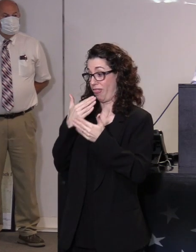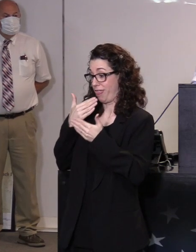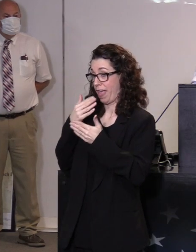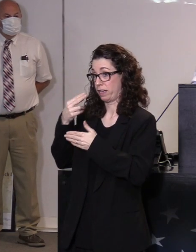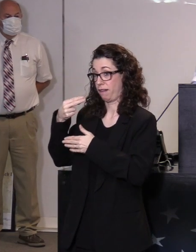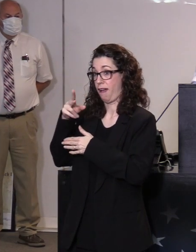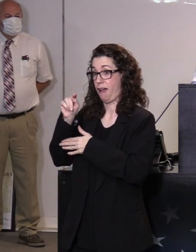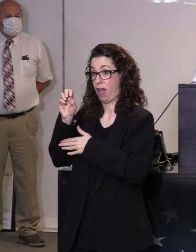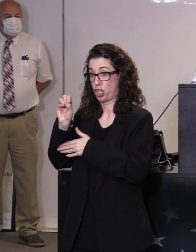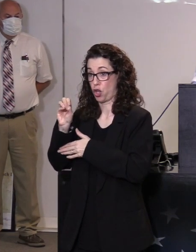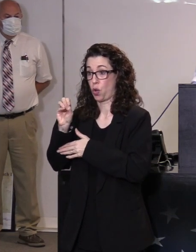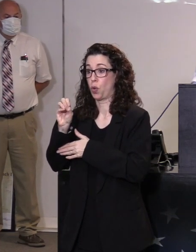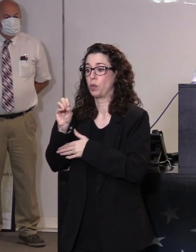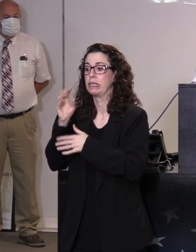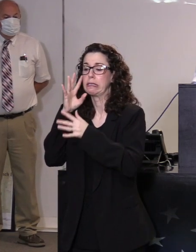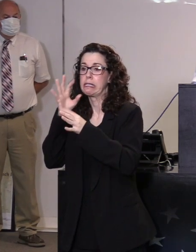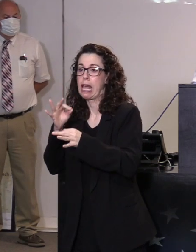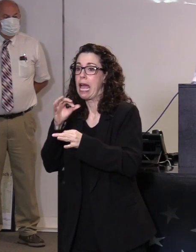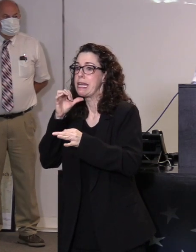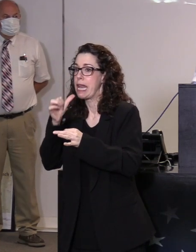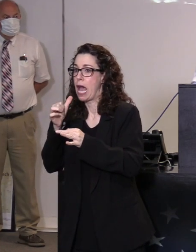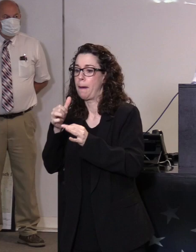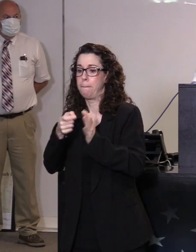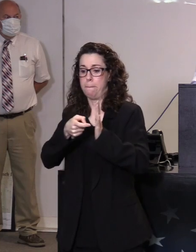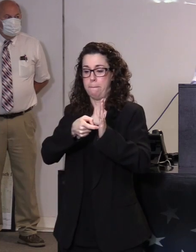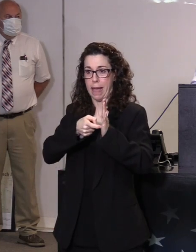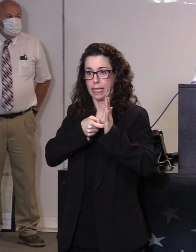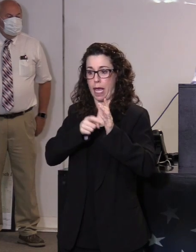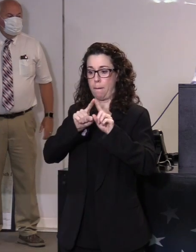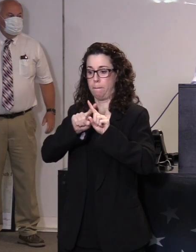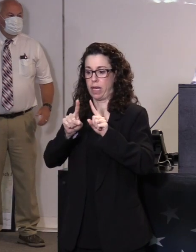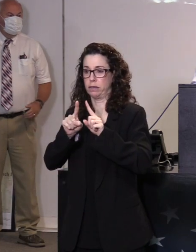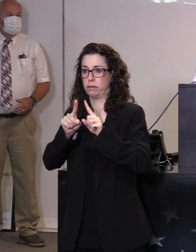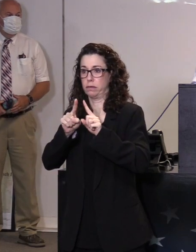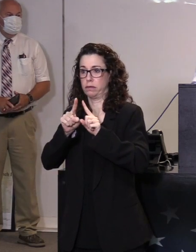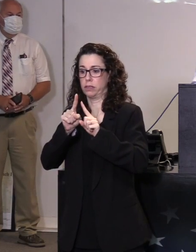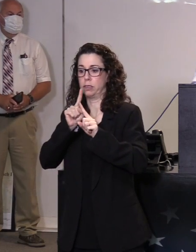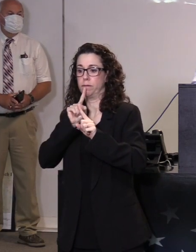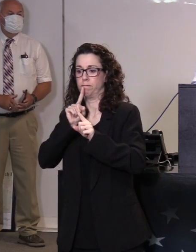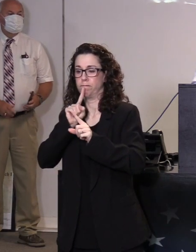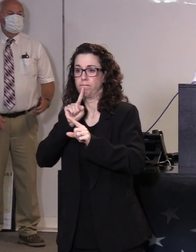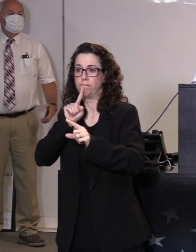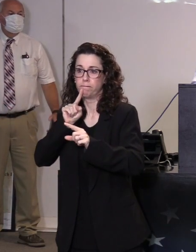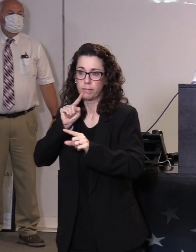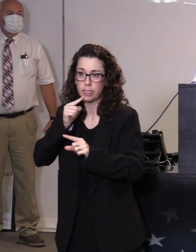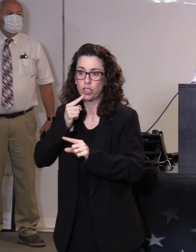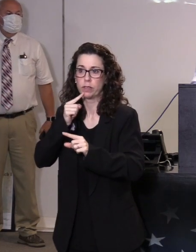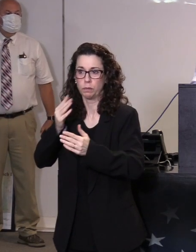for choosing not to mandate but to strongly recommend the wearing of masks when in public.